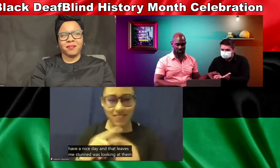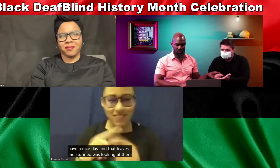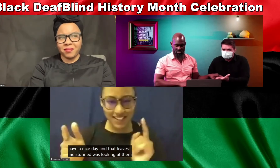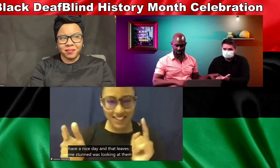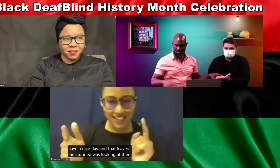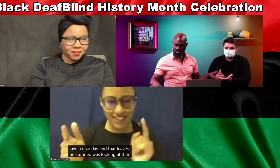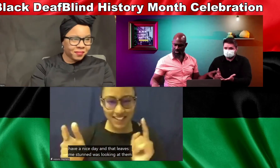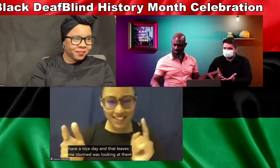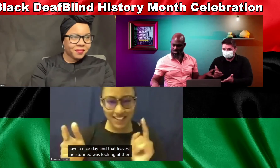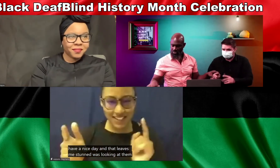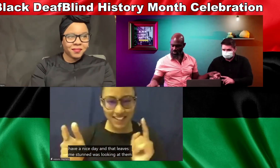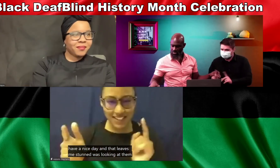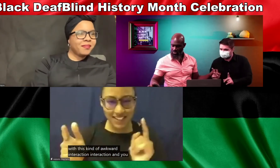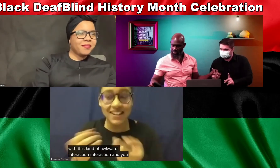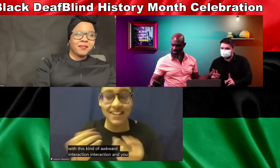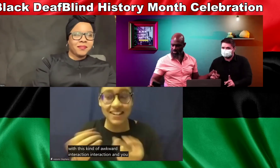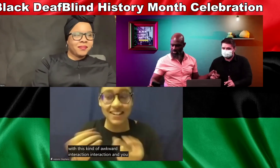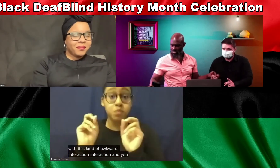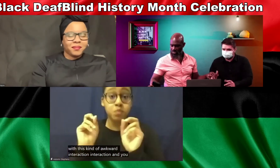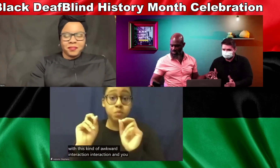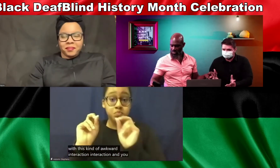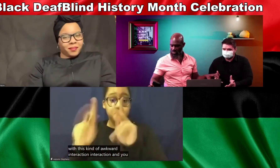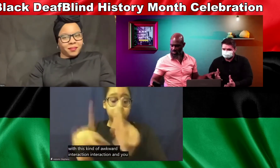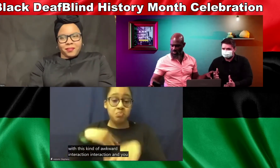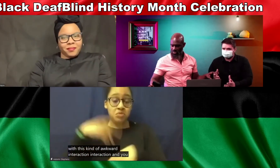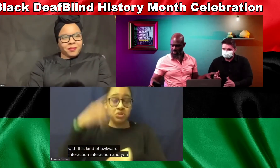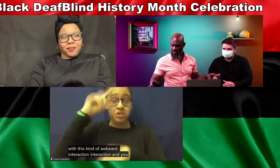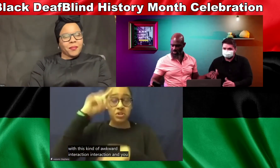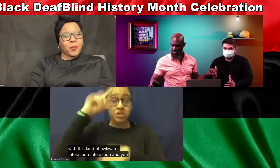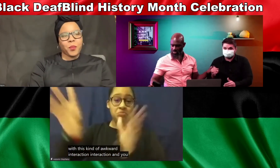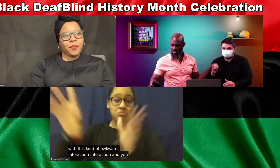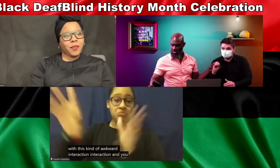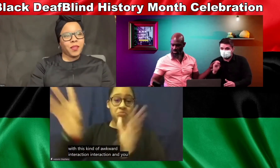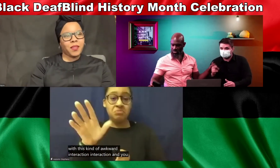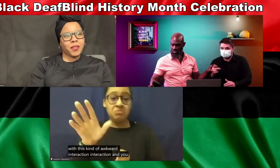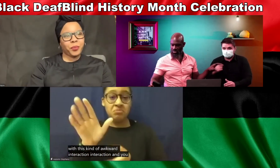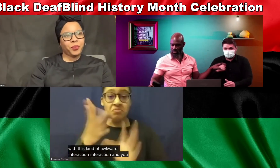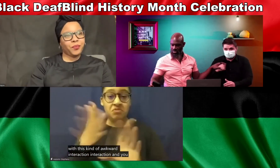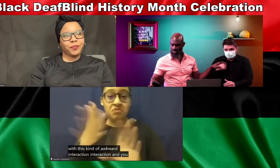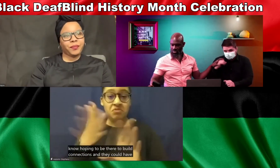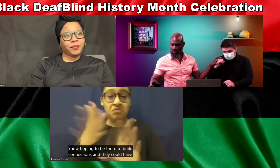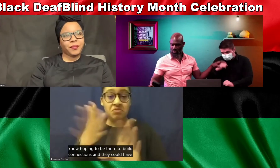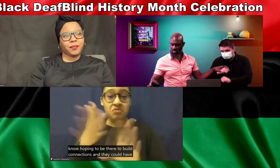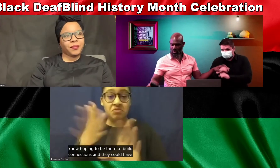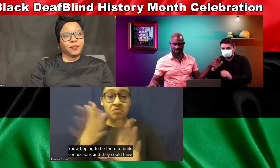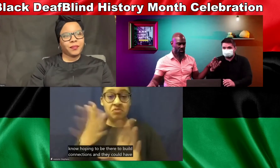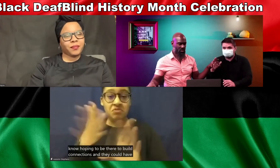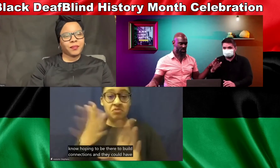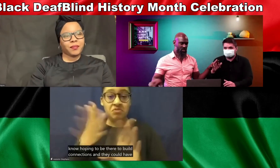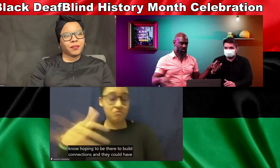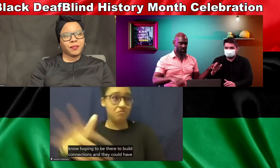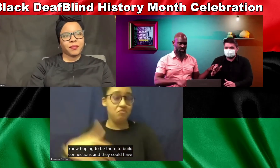And I'm, you know, hoping to be there to build connections, and they kind of cut me off and keep things really brief.